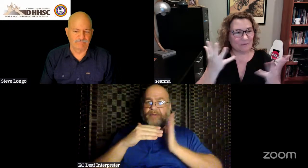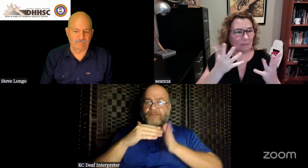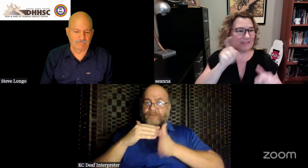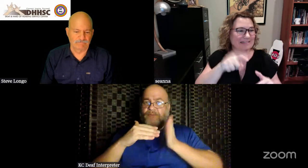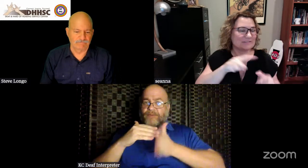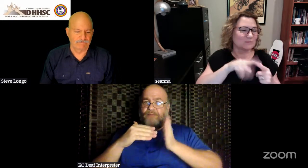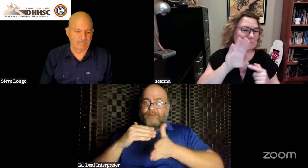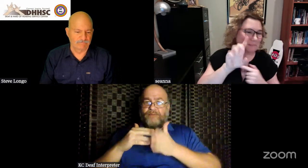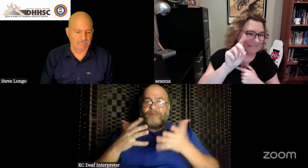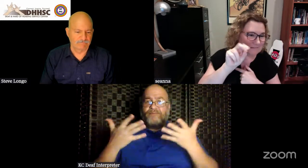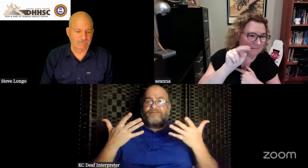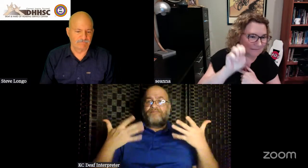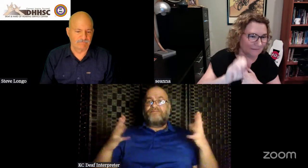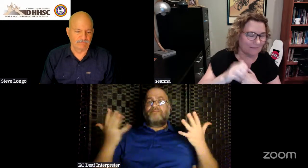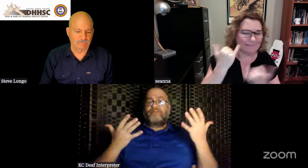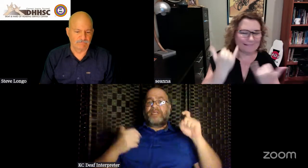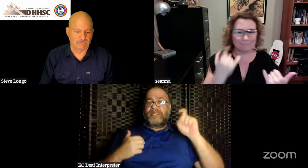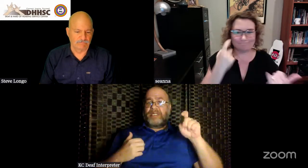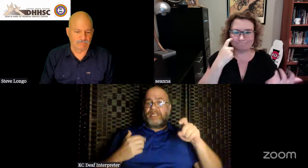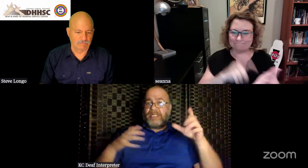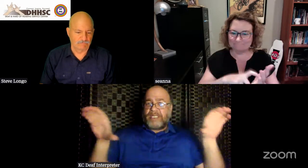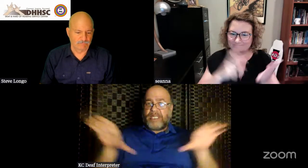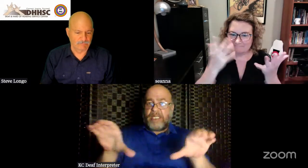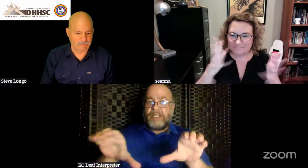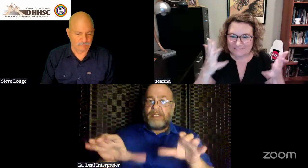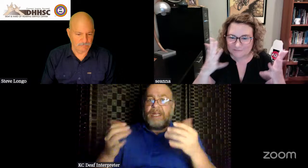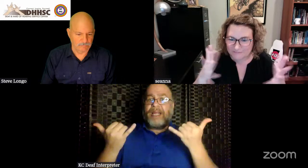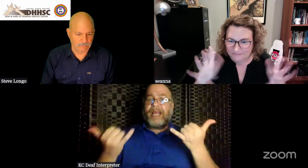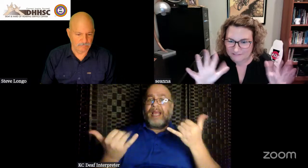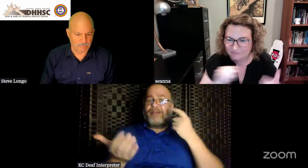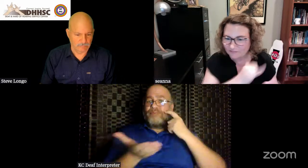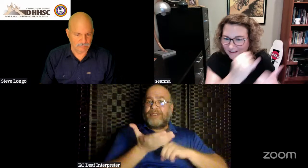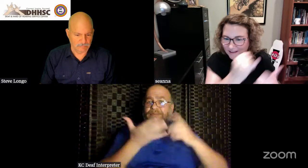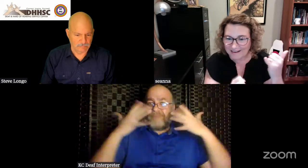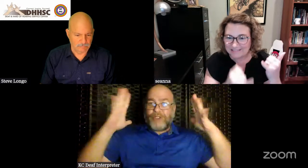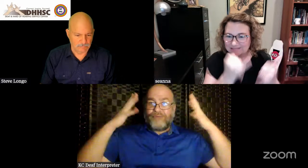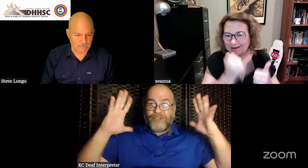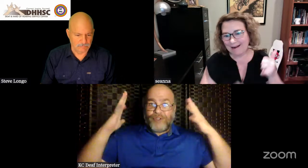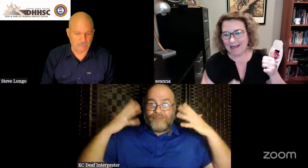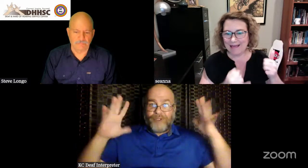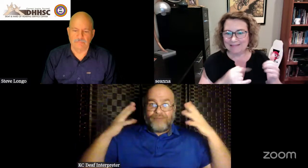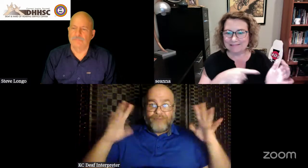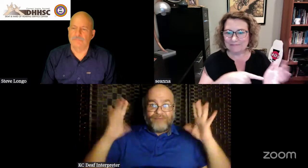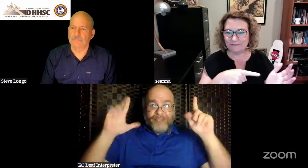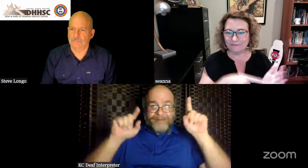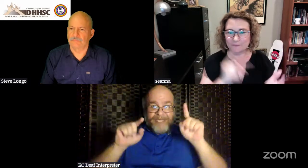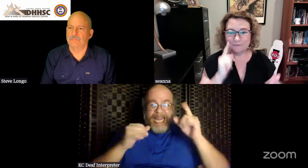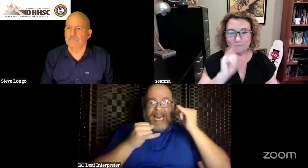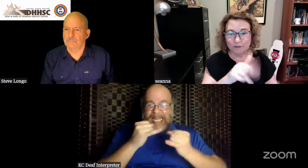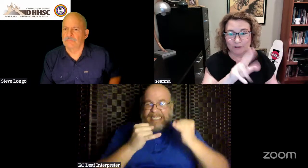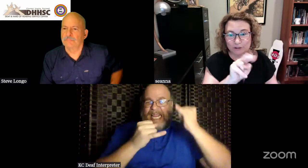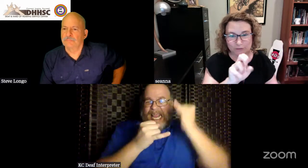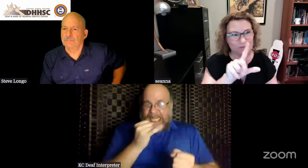out. But now we have to get things done on a much shorter timeline.